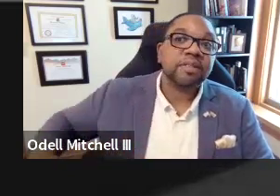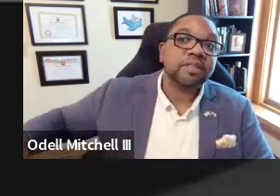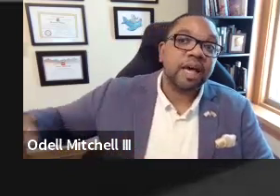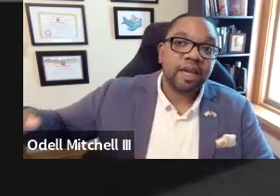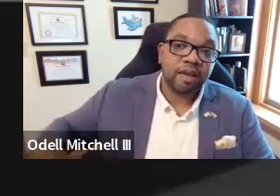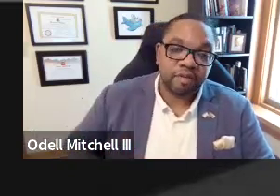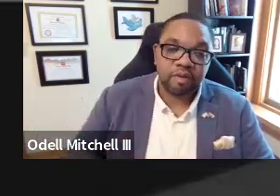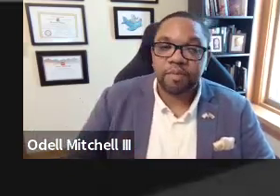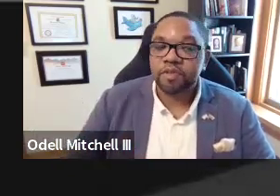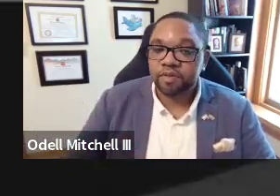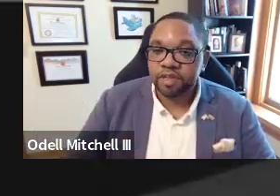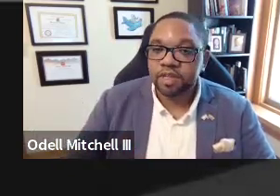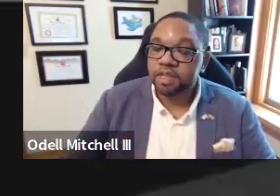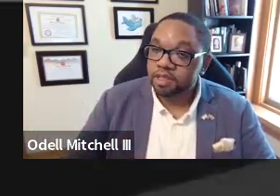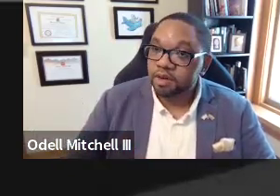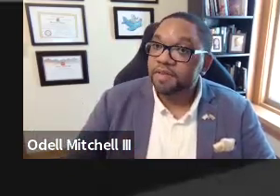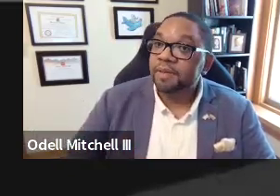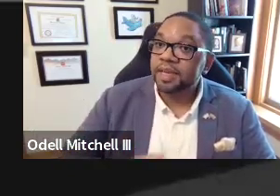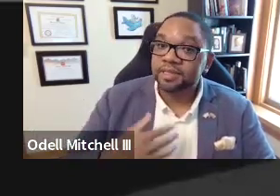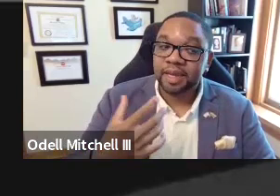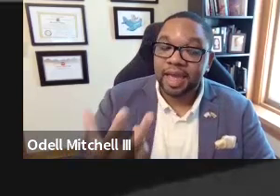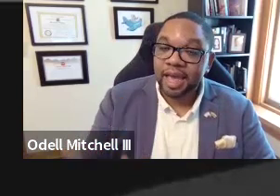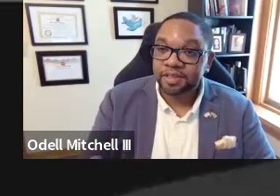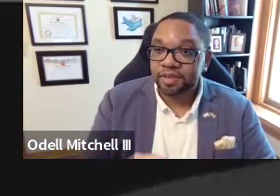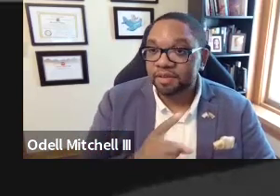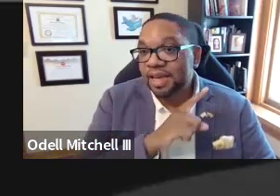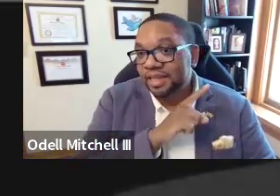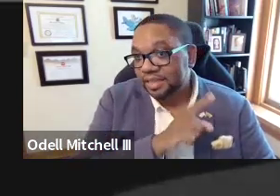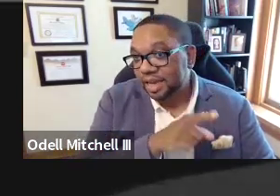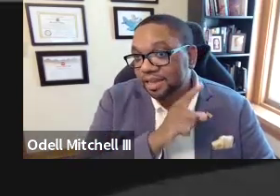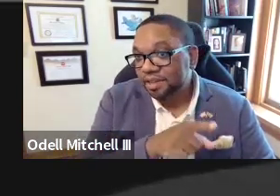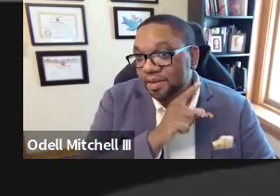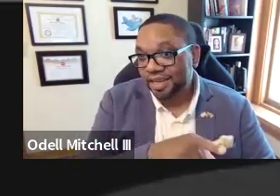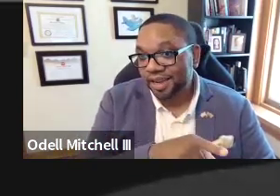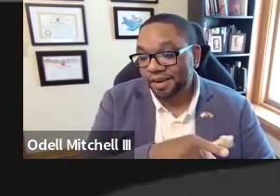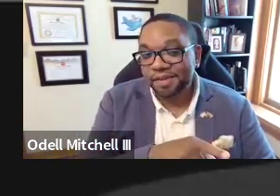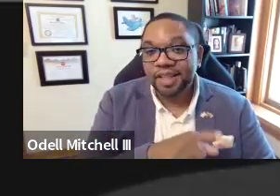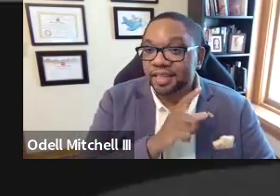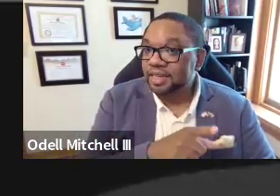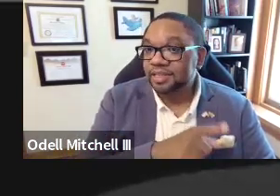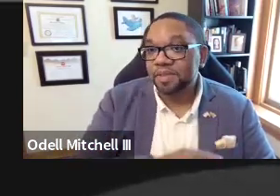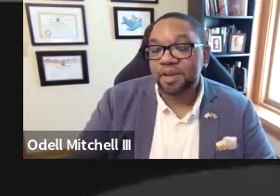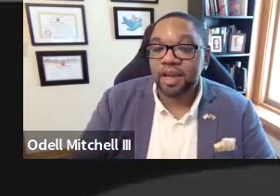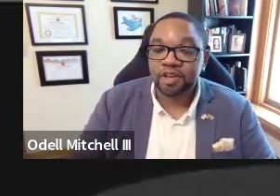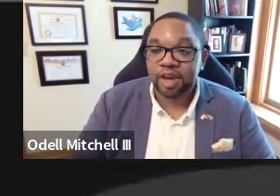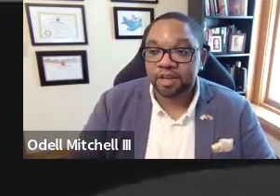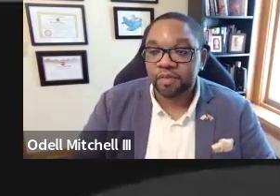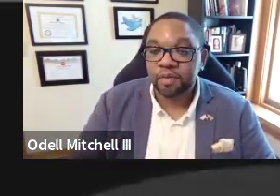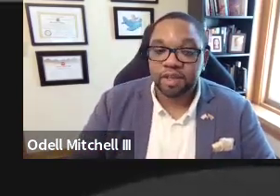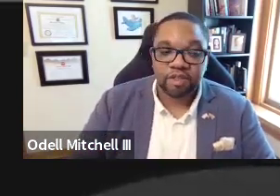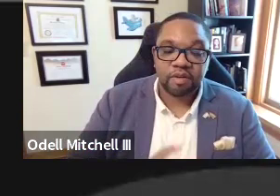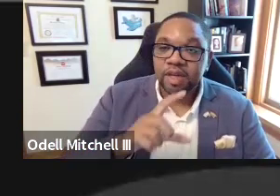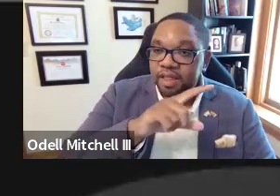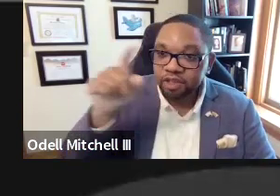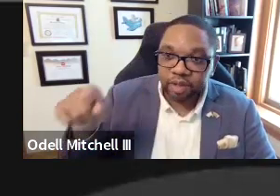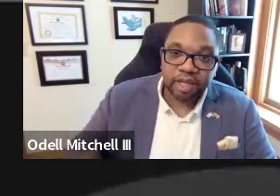is outside of the realm of services. And so if something is being asked of you that's not included in here, that's not something you contracted for.